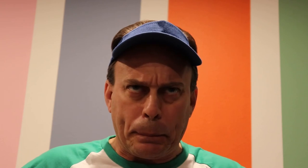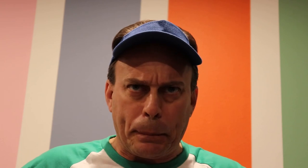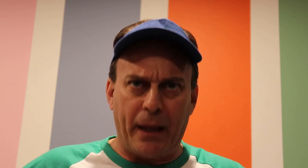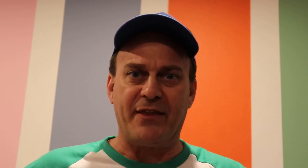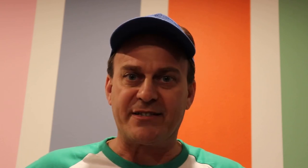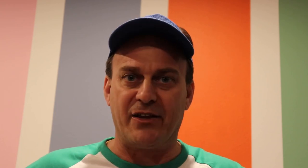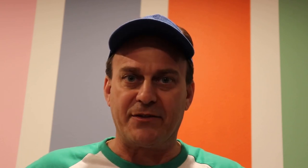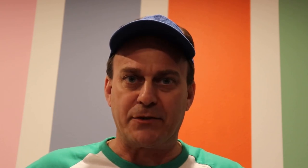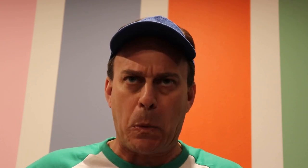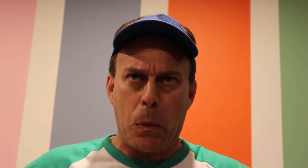and they sound like this.